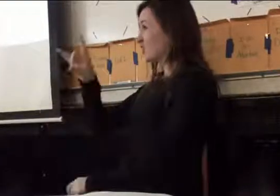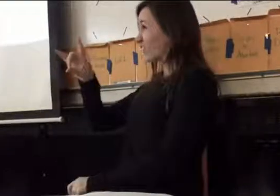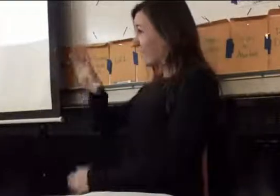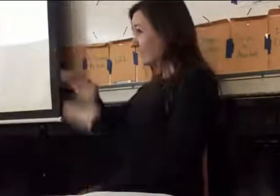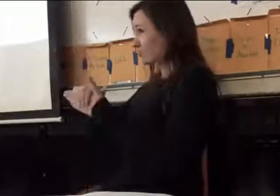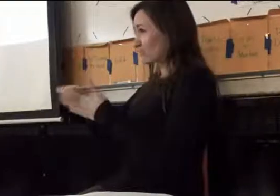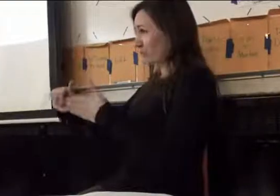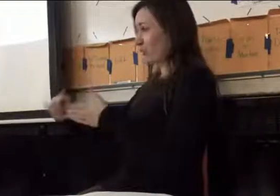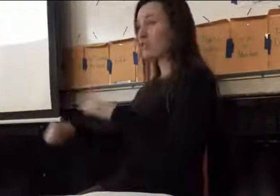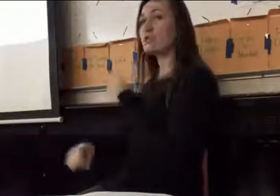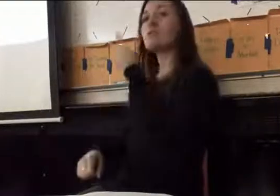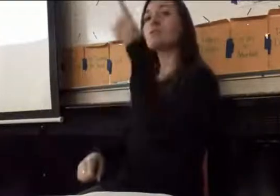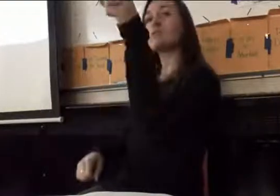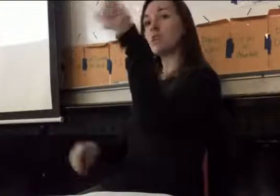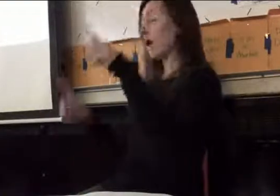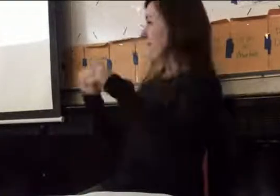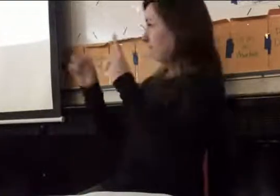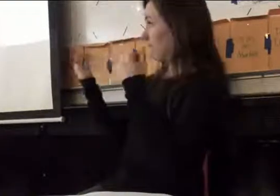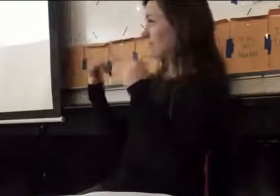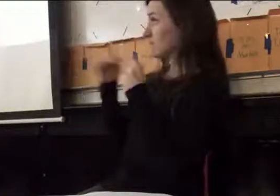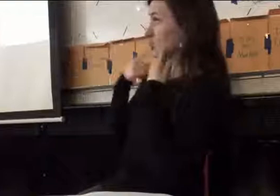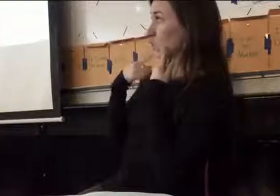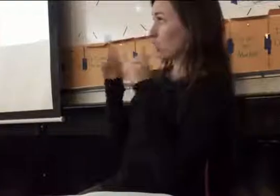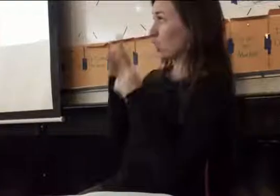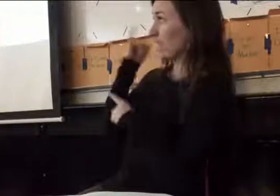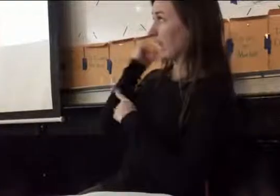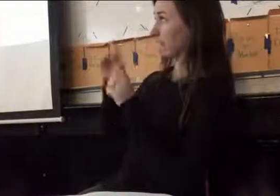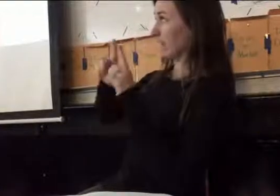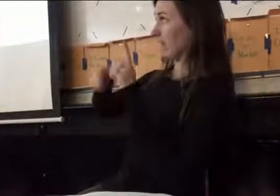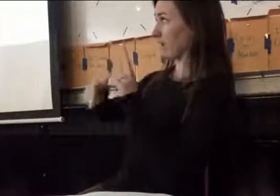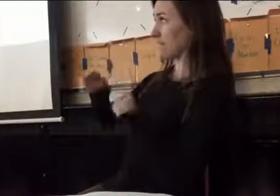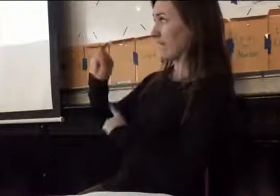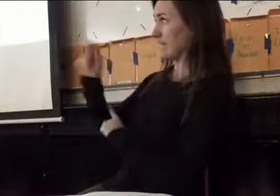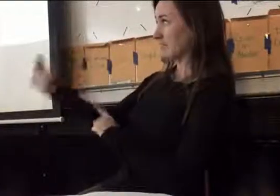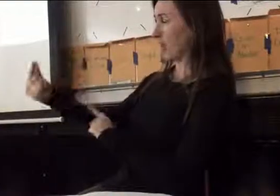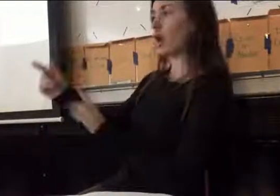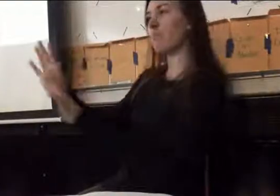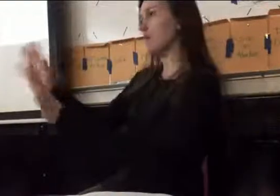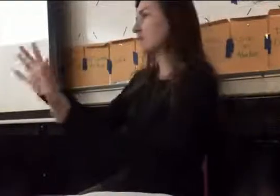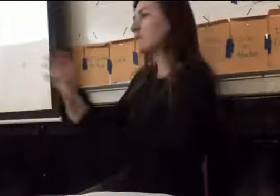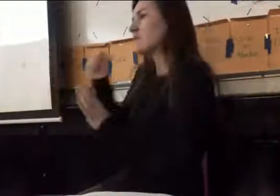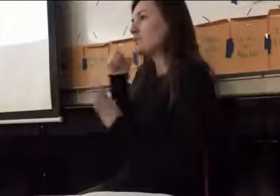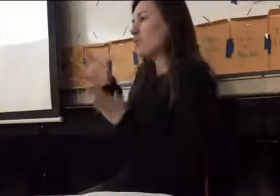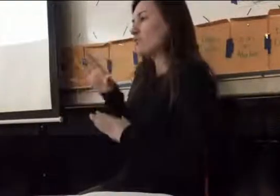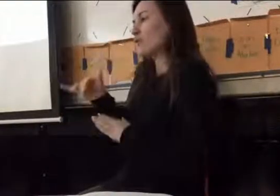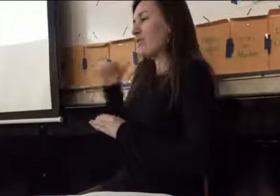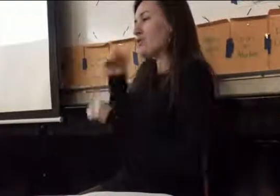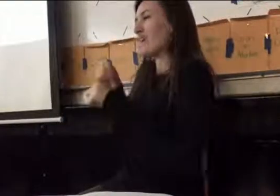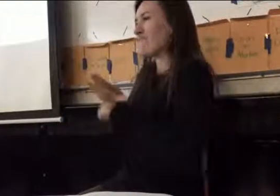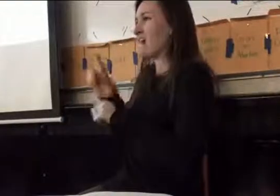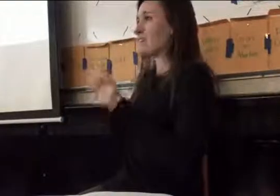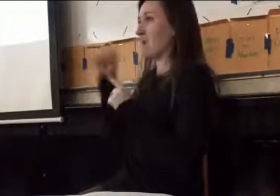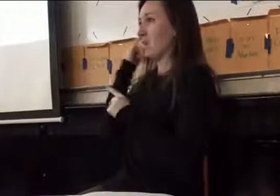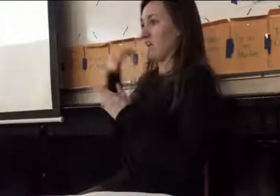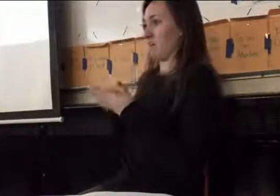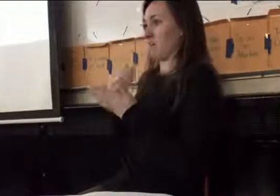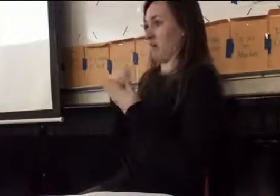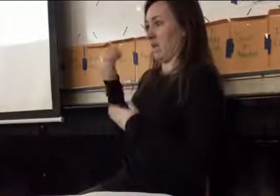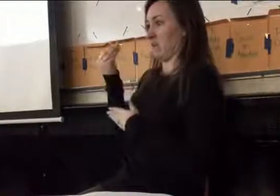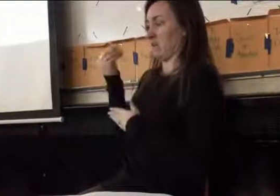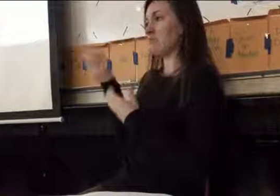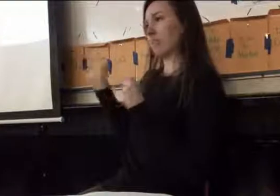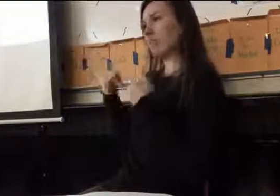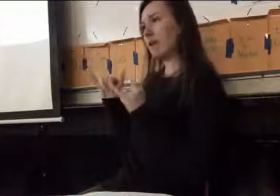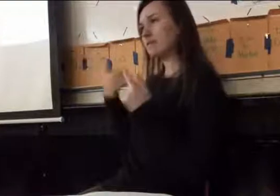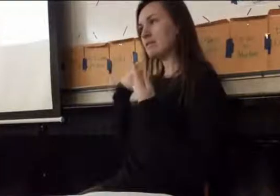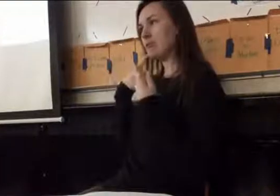Yes? Although they still do work. Don't quote me on that. Yes. I mean, don't do that. But if money's like an issue, they still